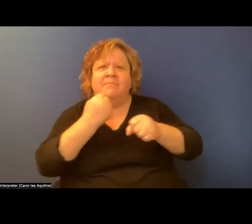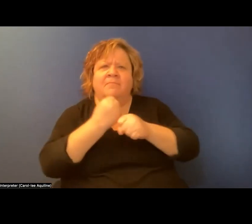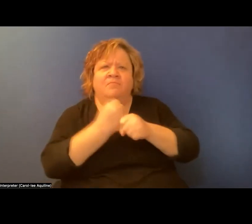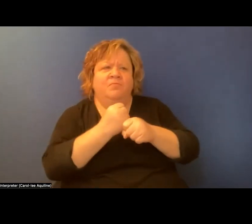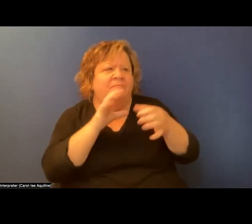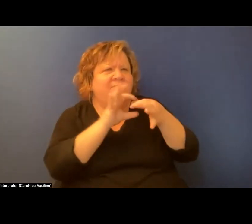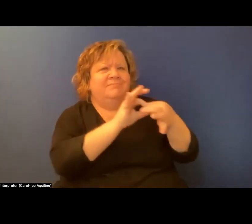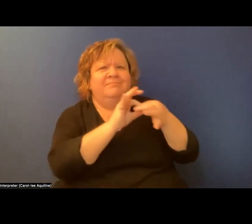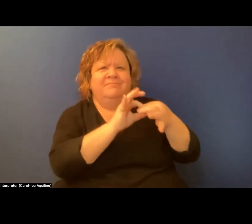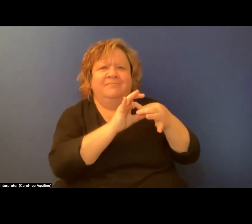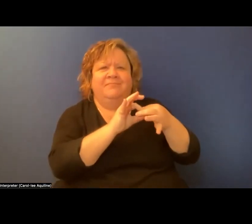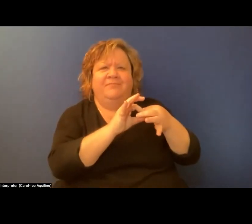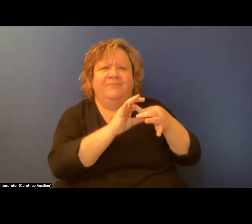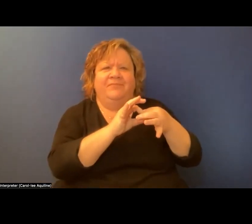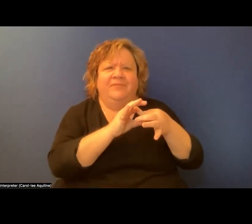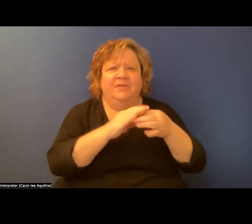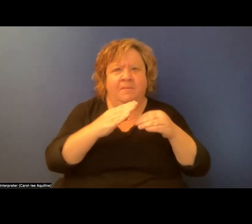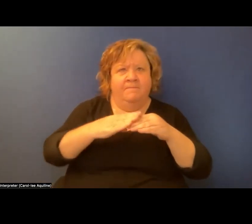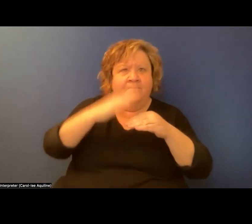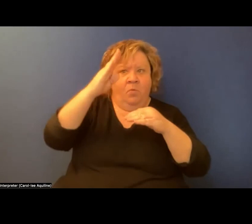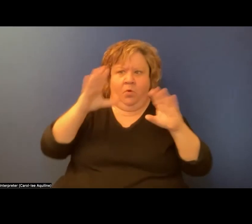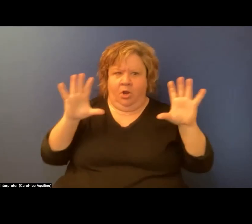to future achievements.